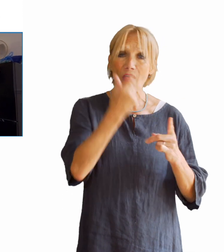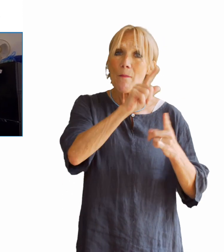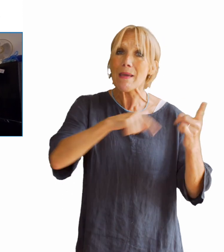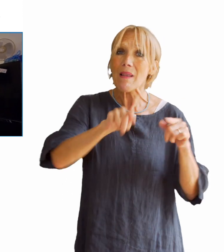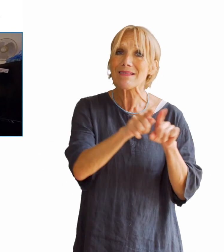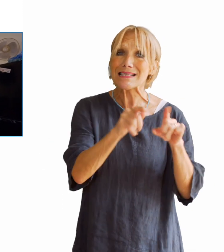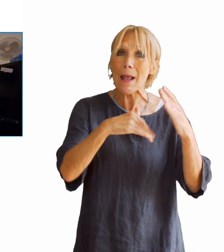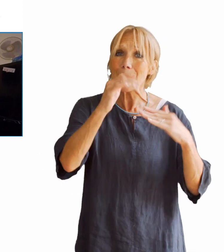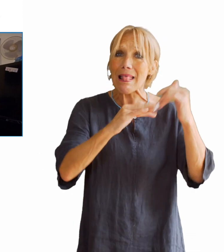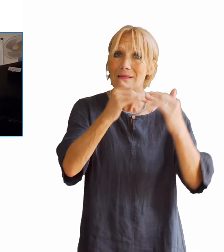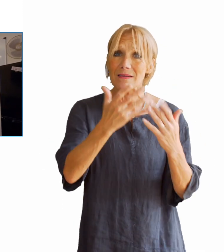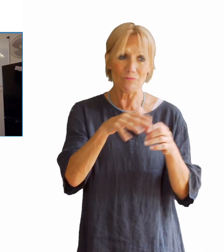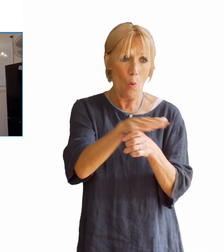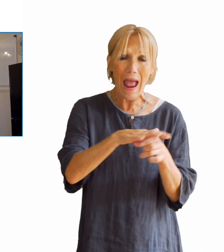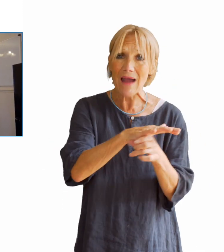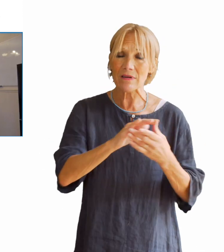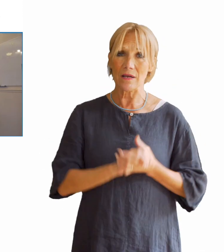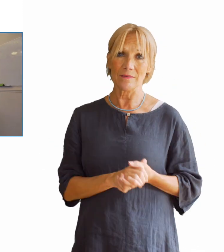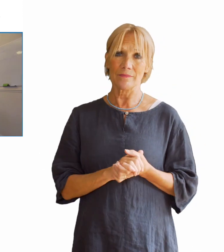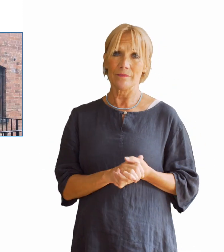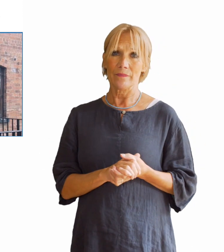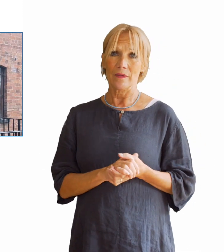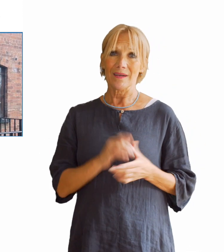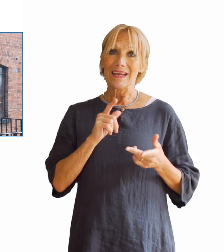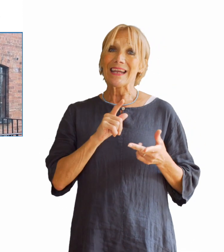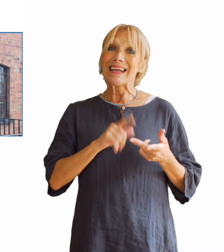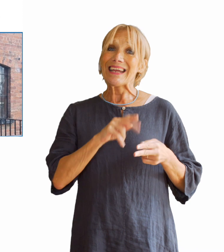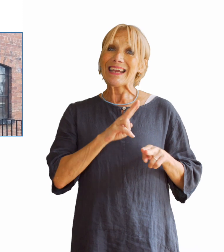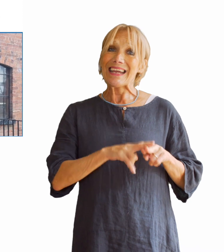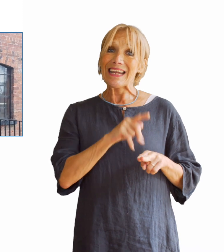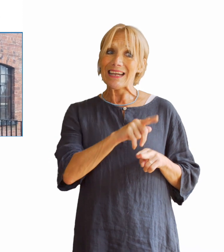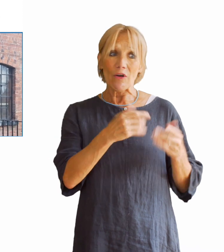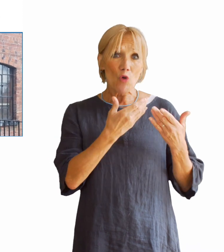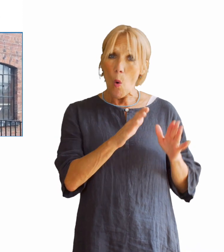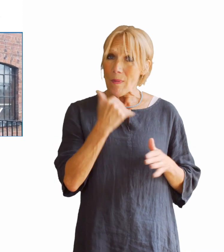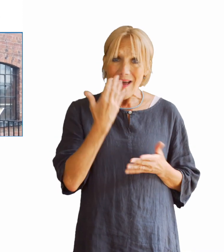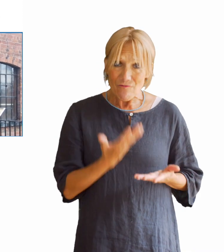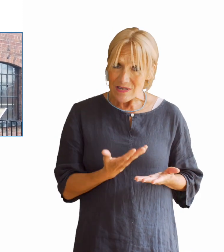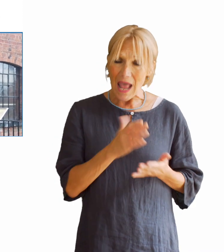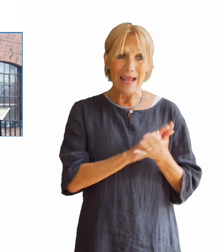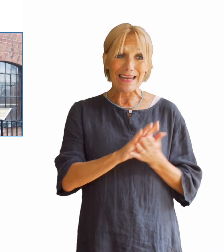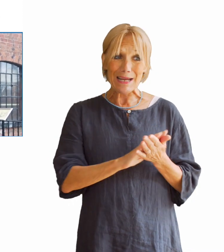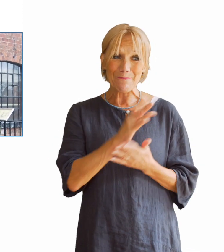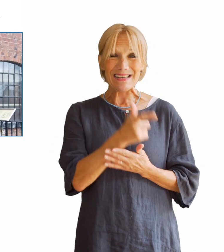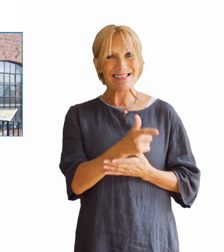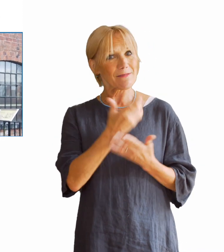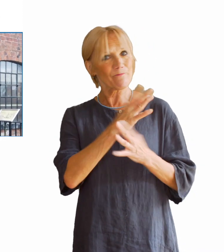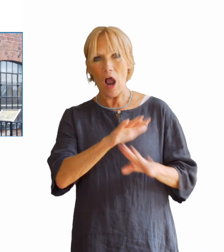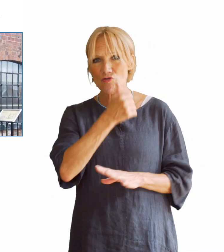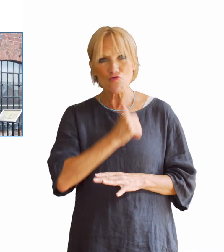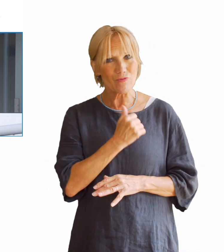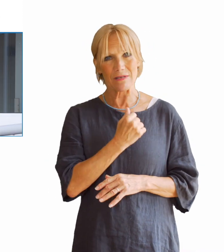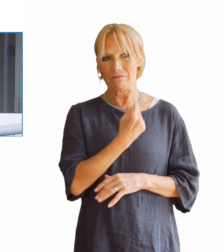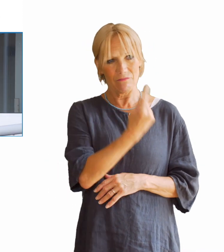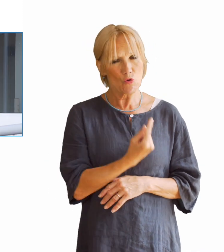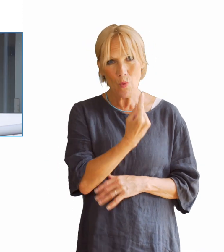or area. If the meeting centre is not open multiple days a week, exclusive use is unlikely, which can create